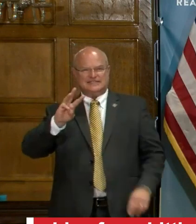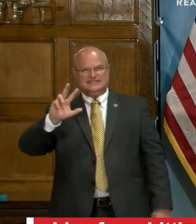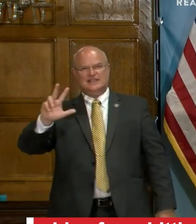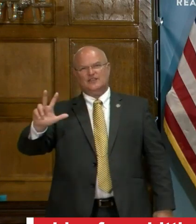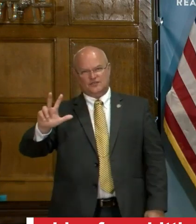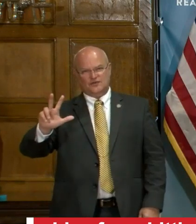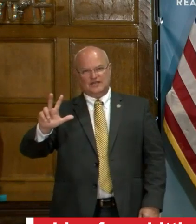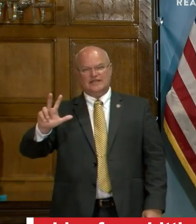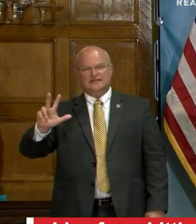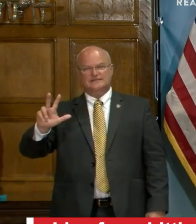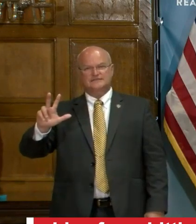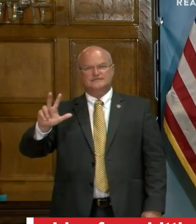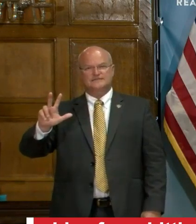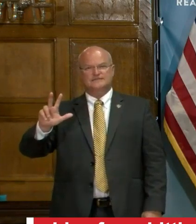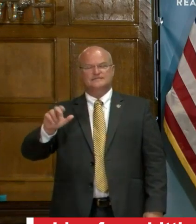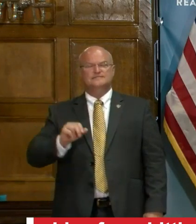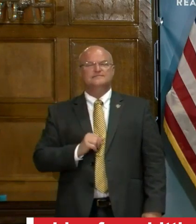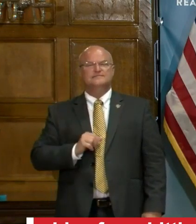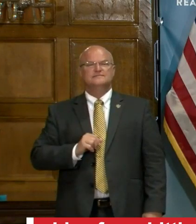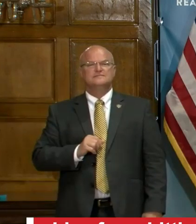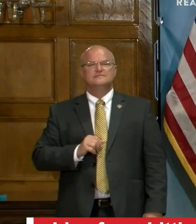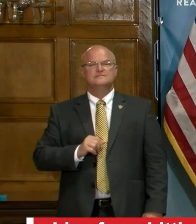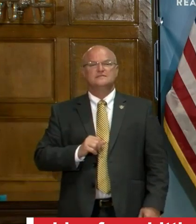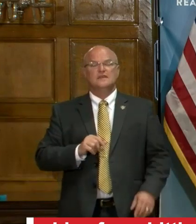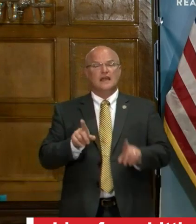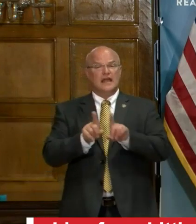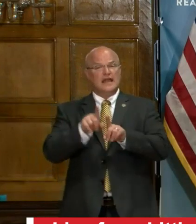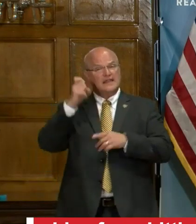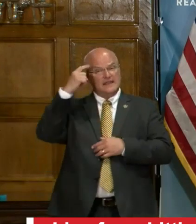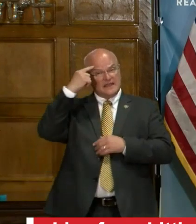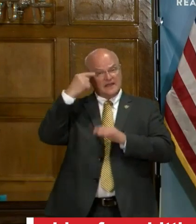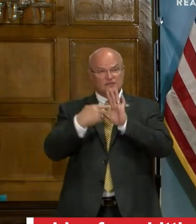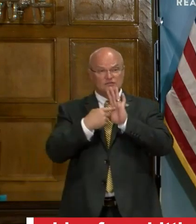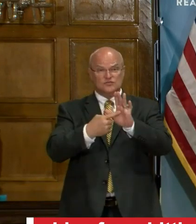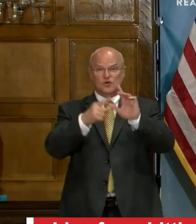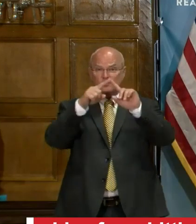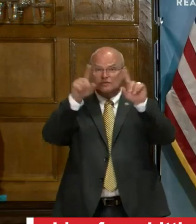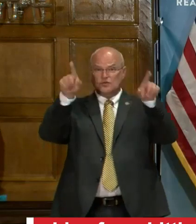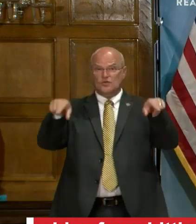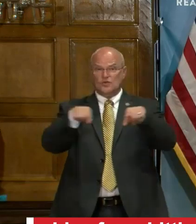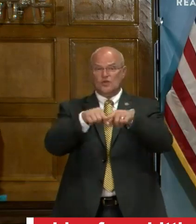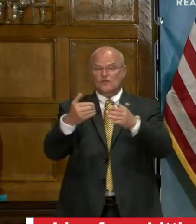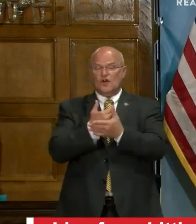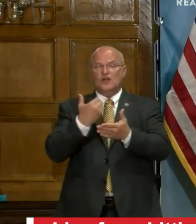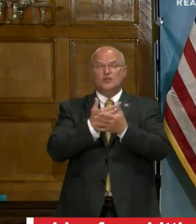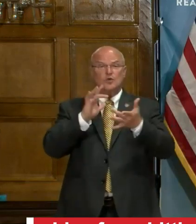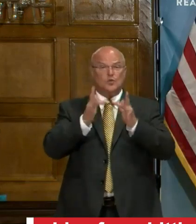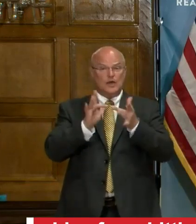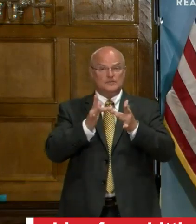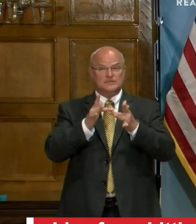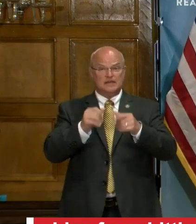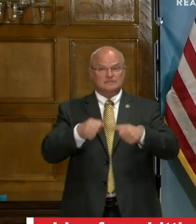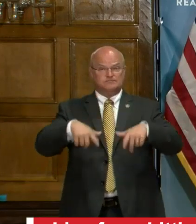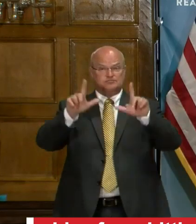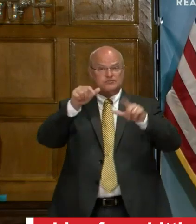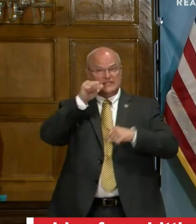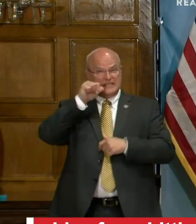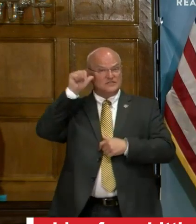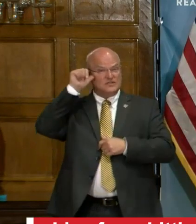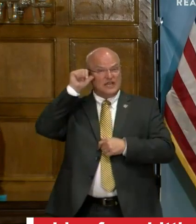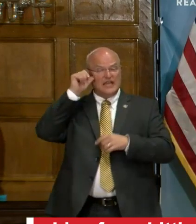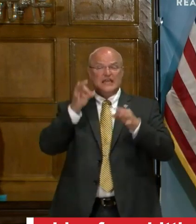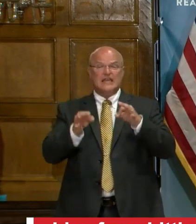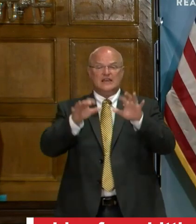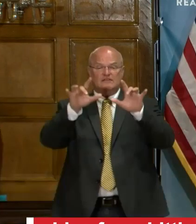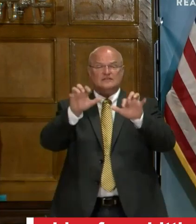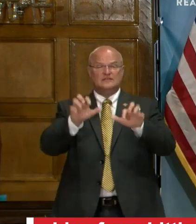63 from yesterday. As the governor had shown a screenshot of our new website that was launched yesterday, if